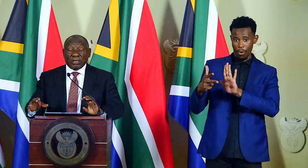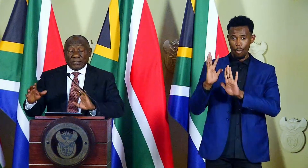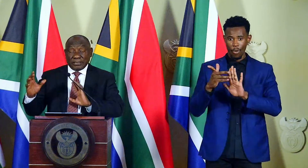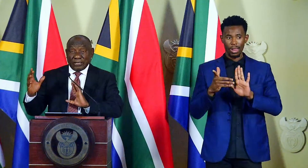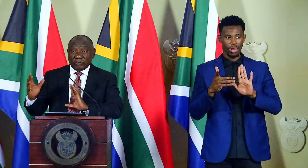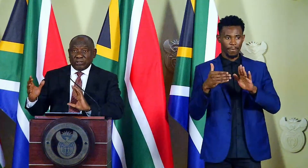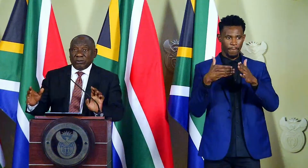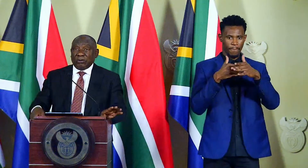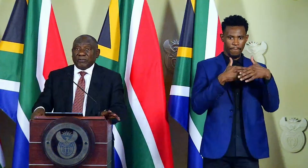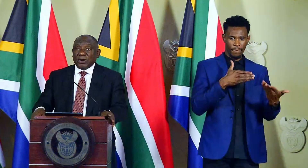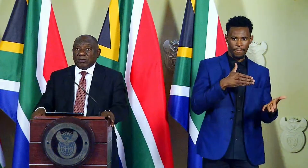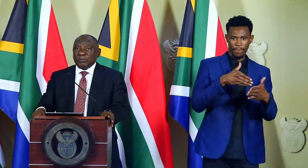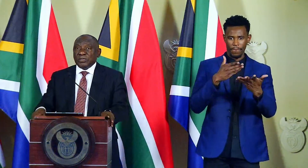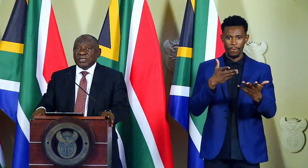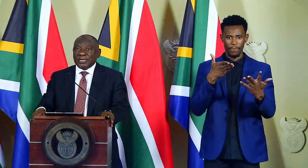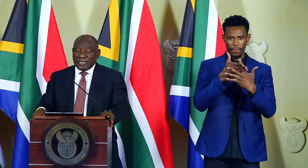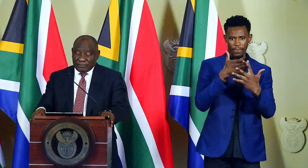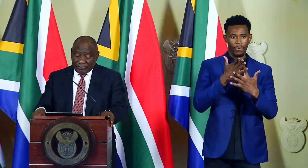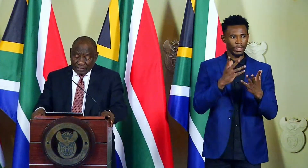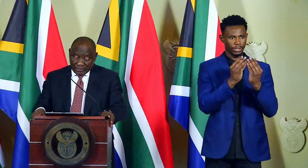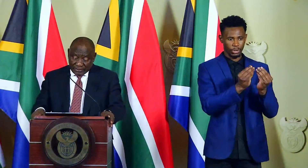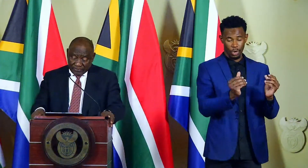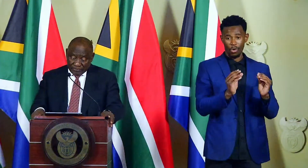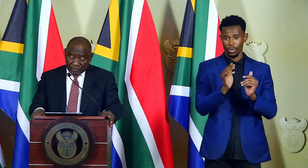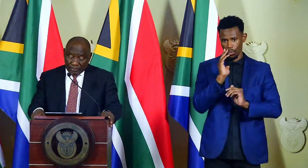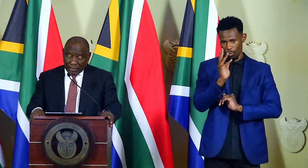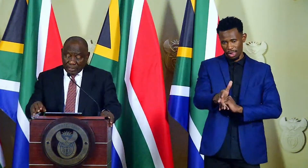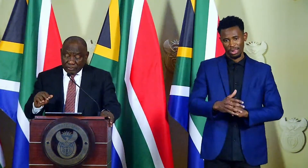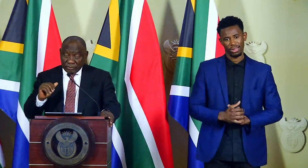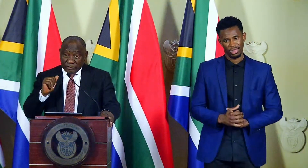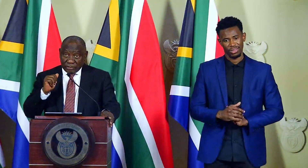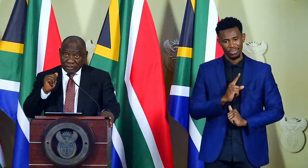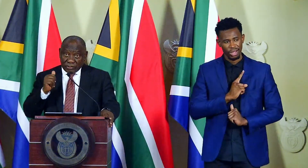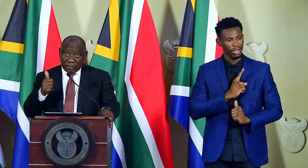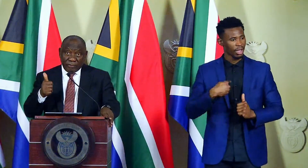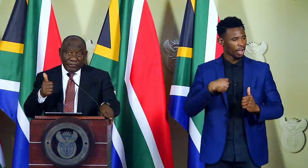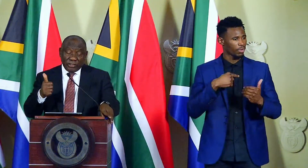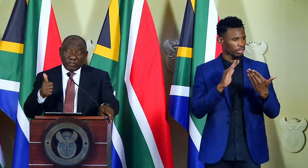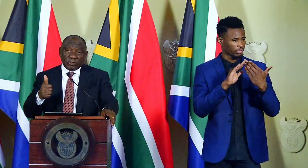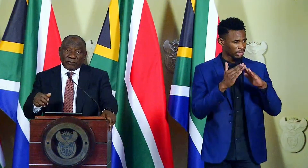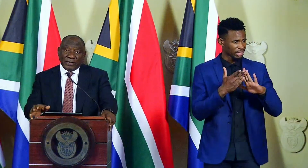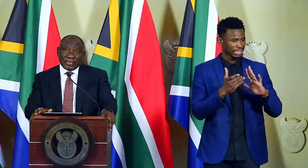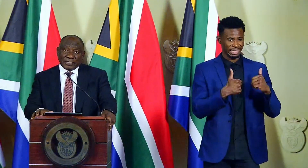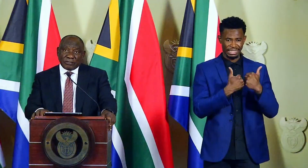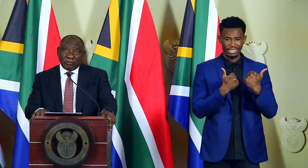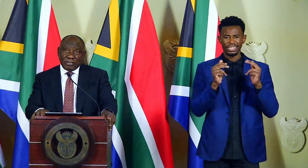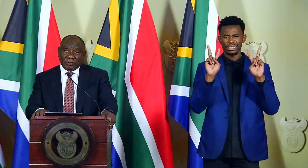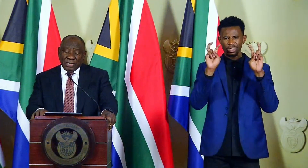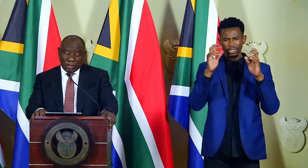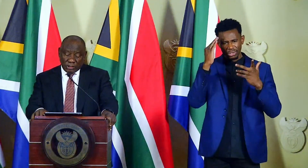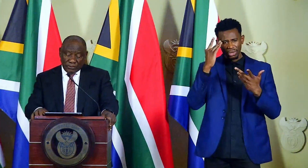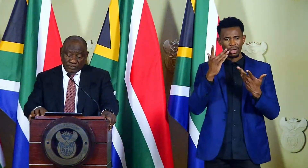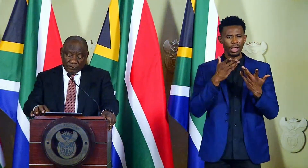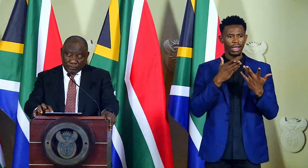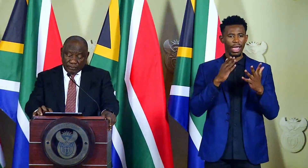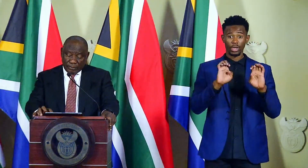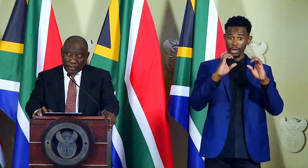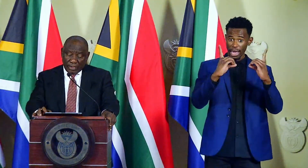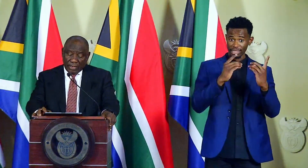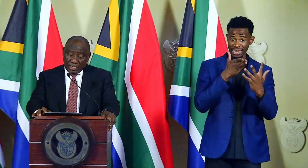but a section of our community has faced. It will resolve issues of access to